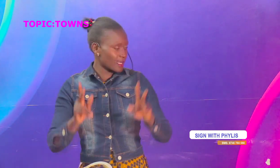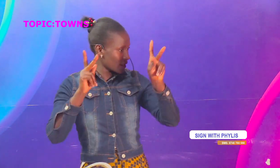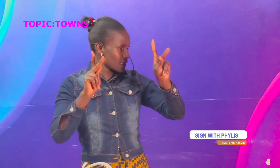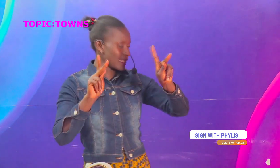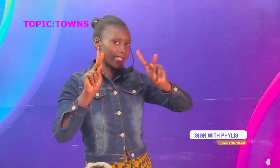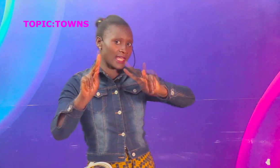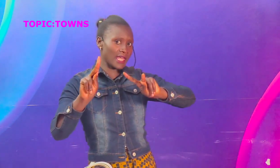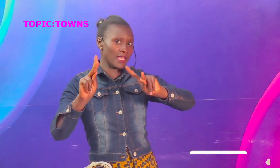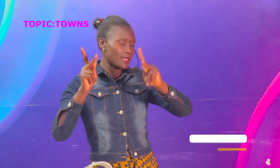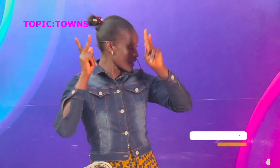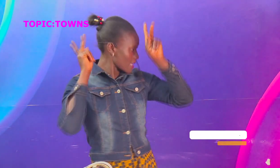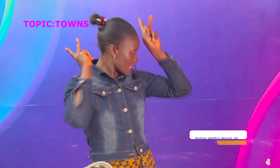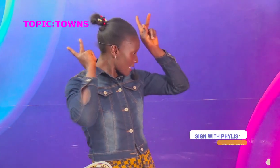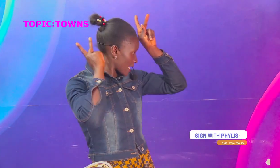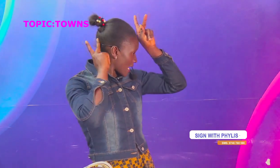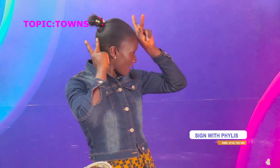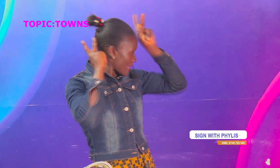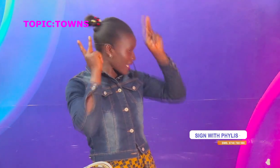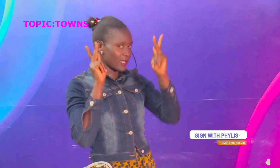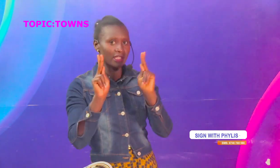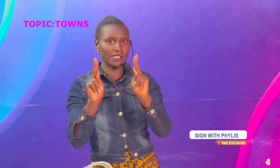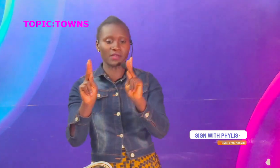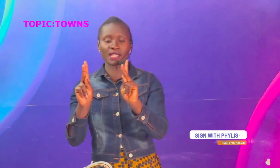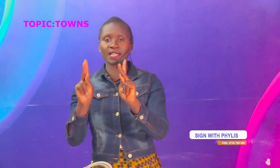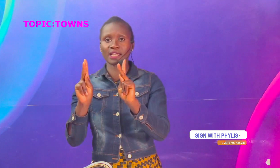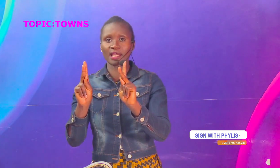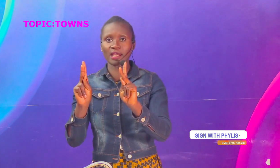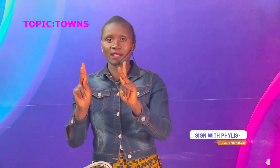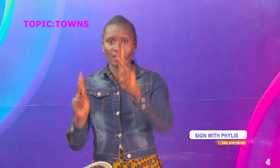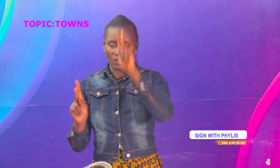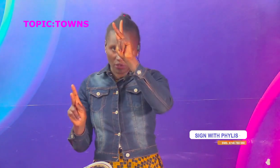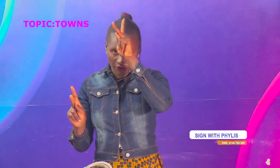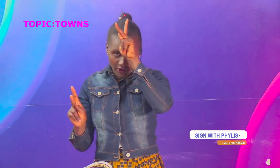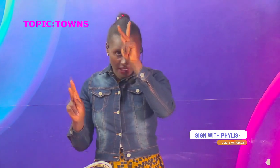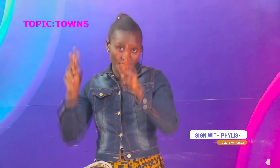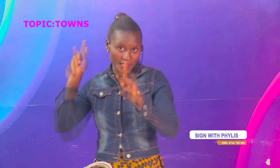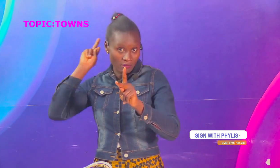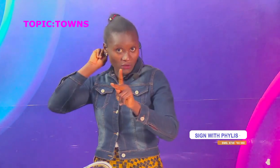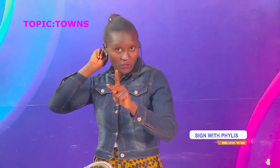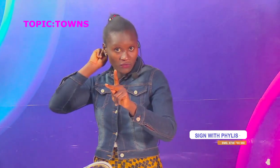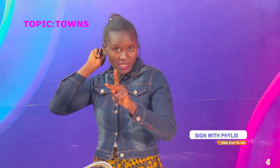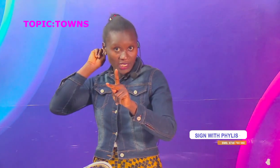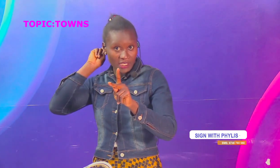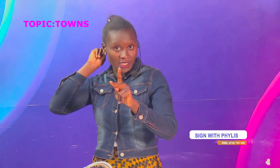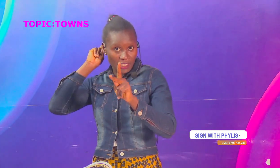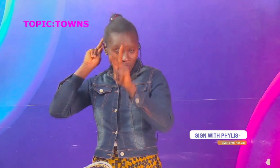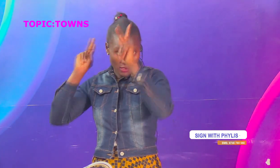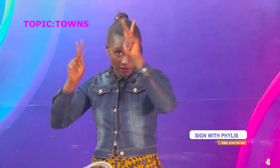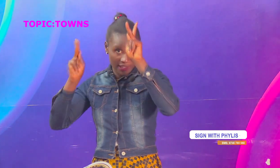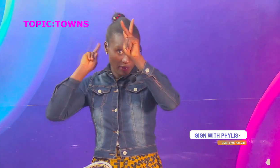Letter K, Kakamega. Just making letter K on your forehead and the backward of your head. You're tapping it like